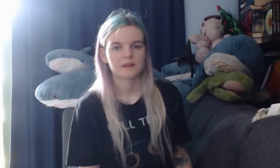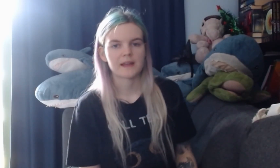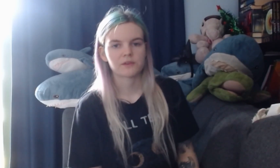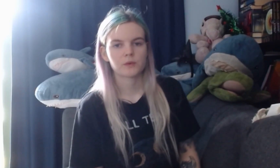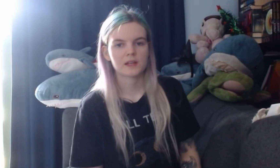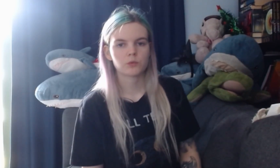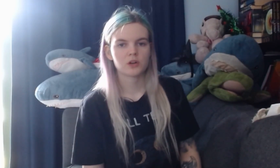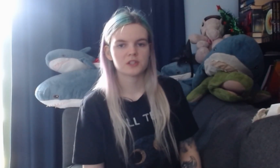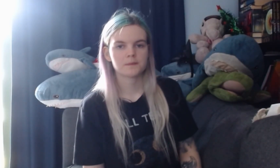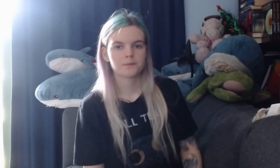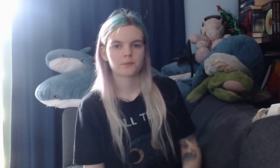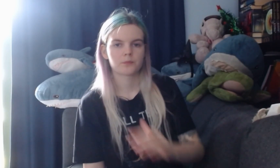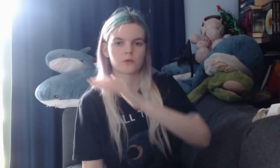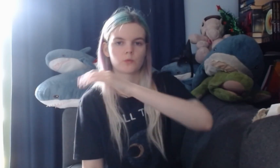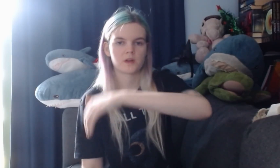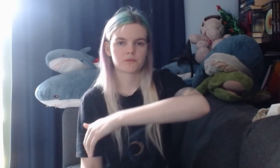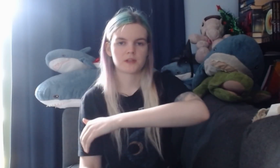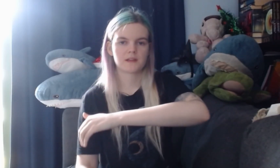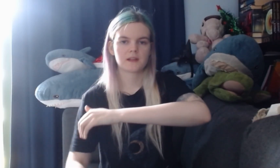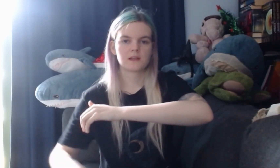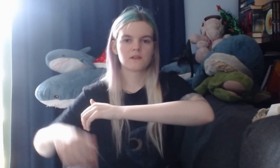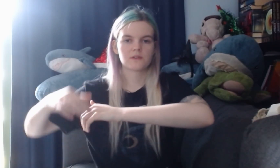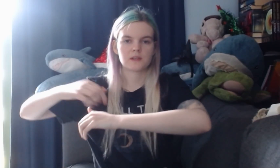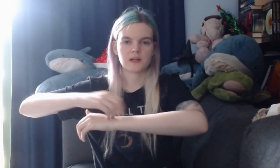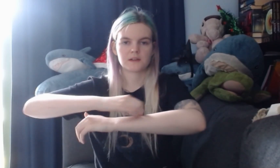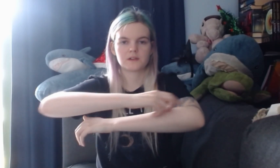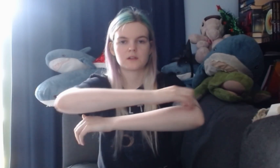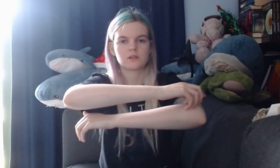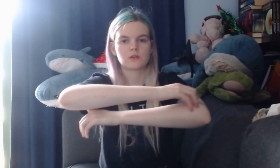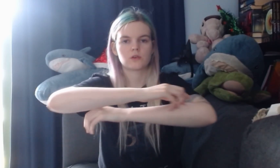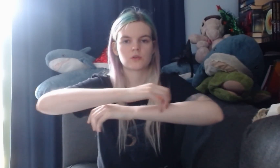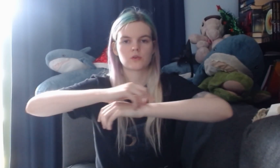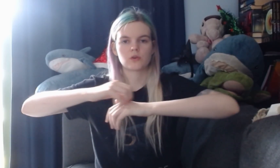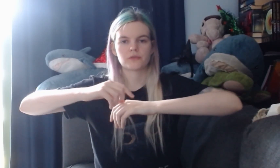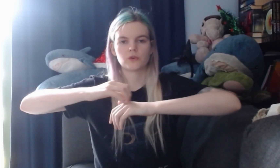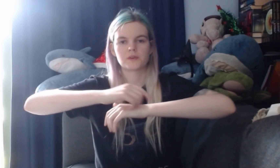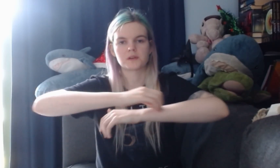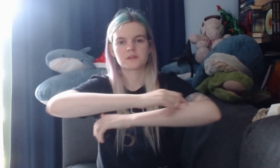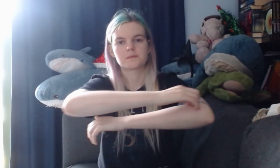Next we get water. We have one hand like this and the other goes over it.